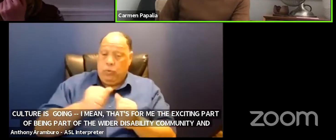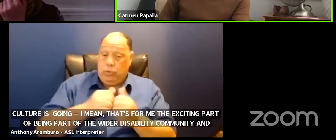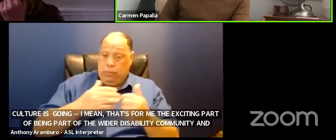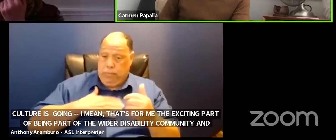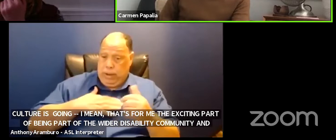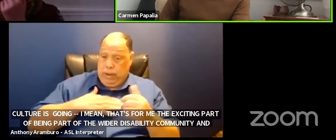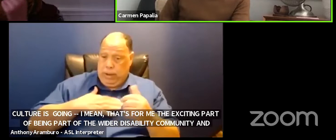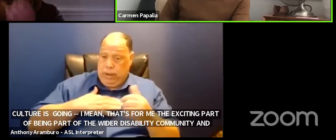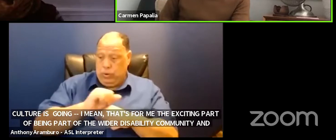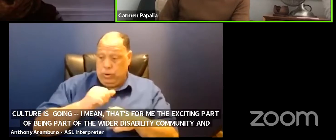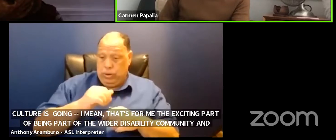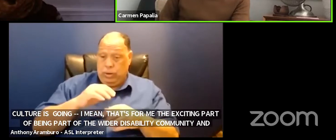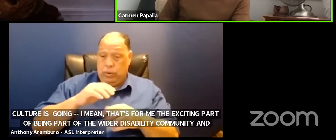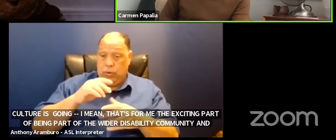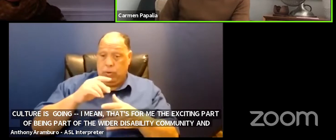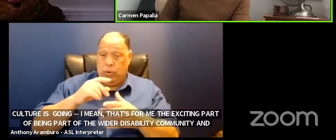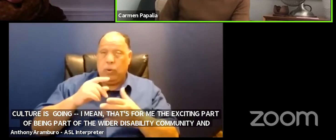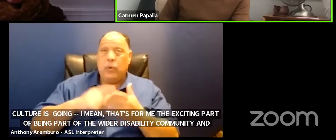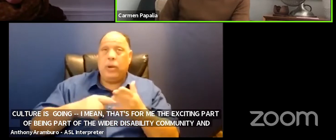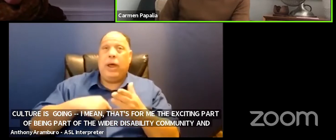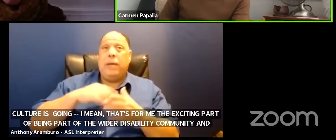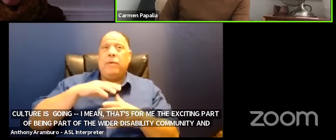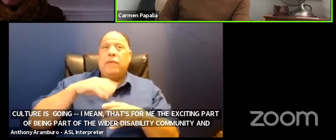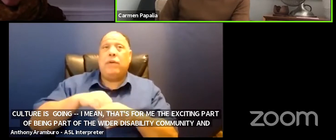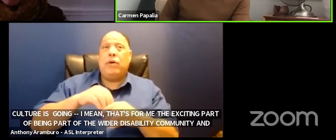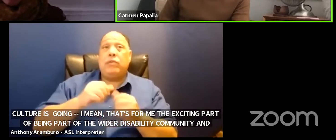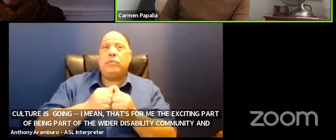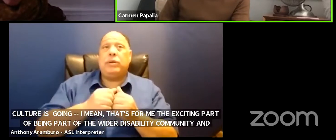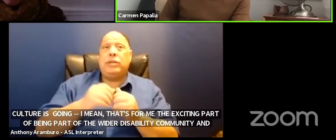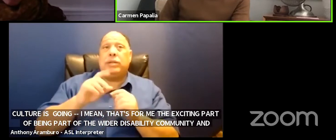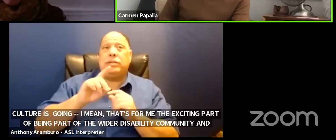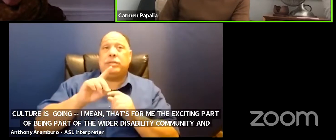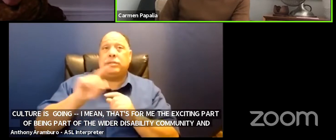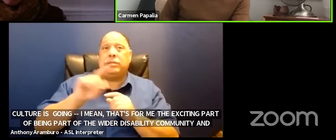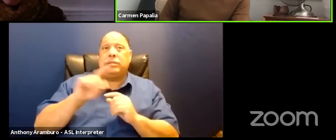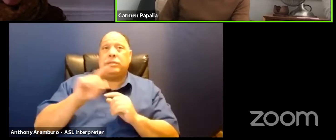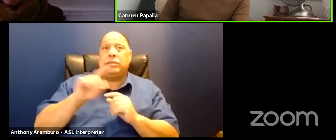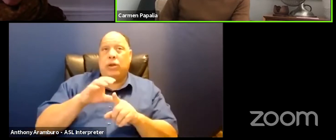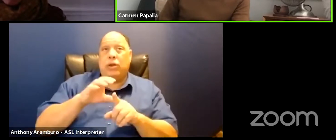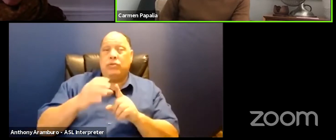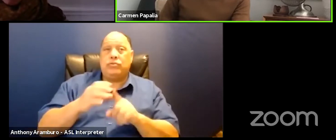in what disability culture is. And I think